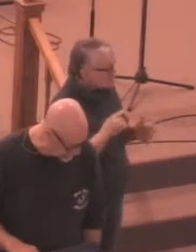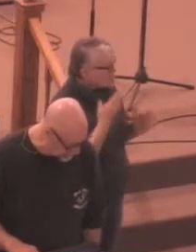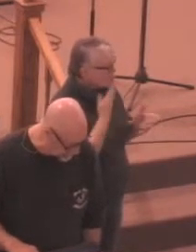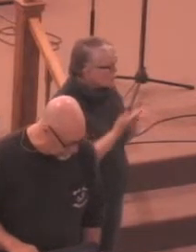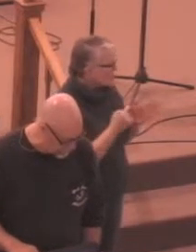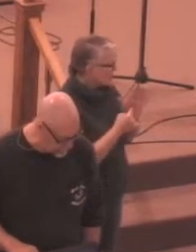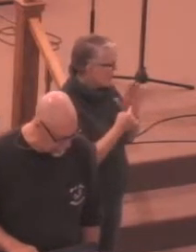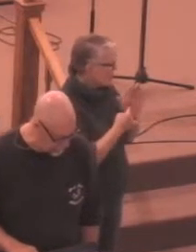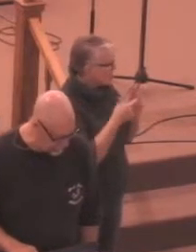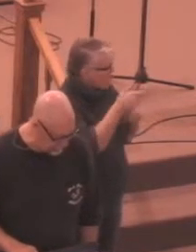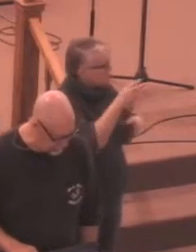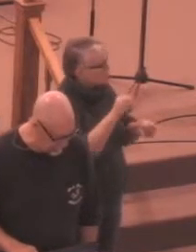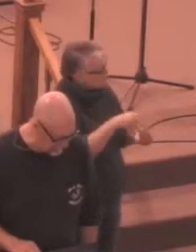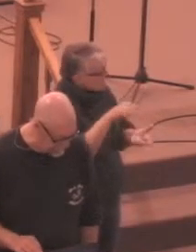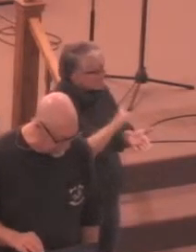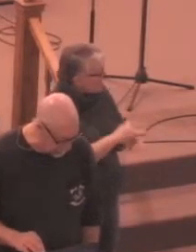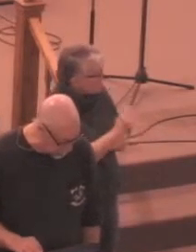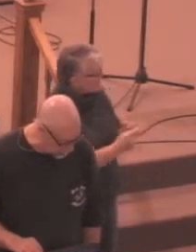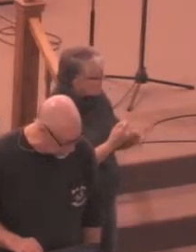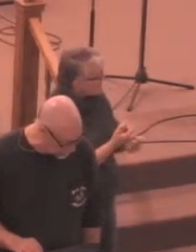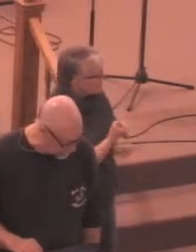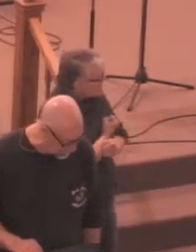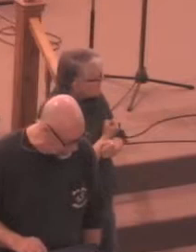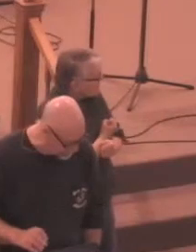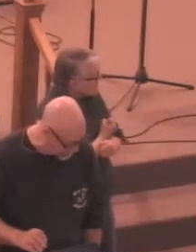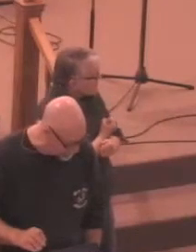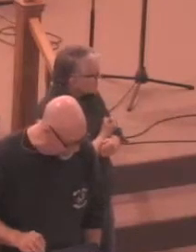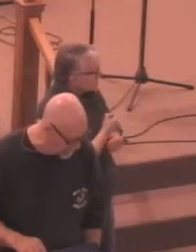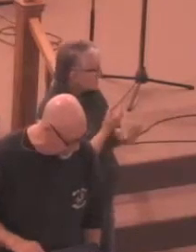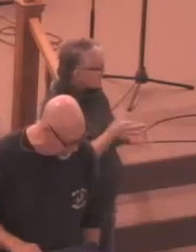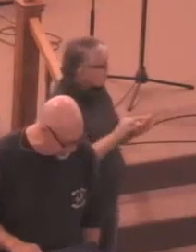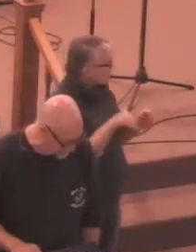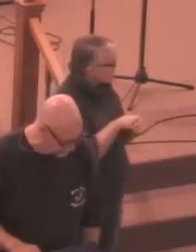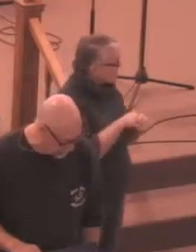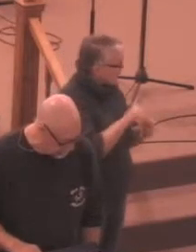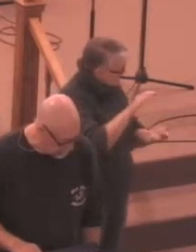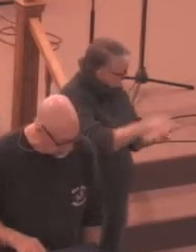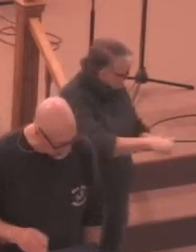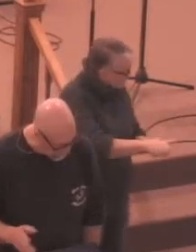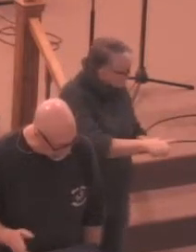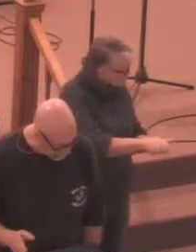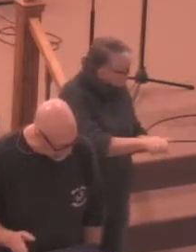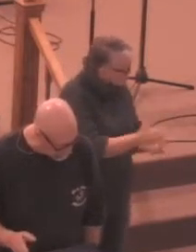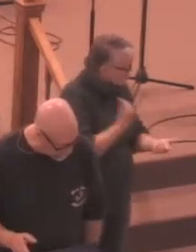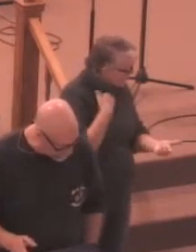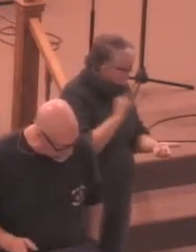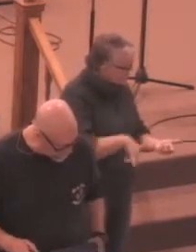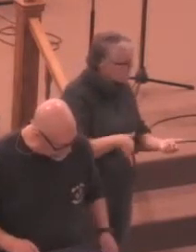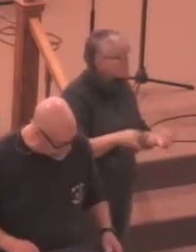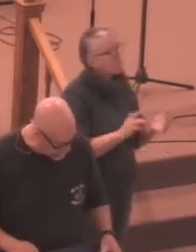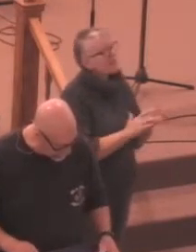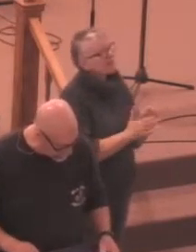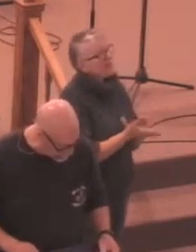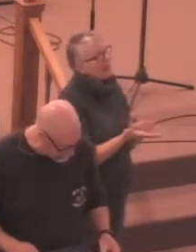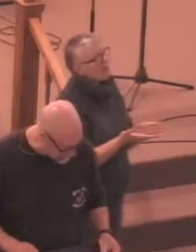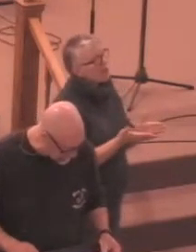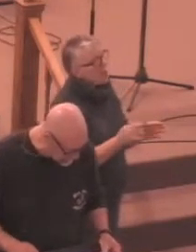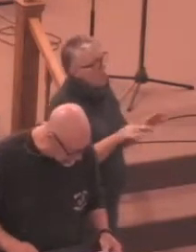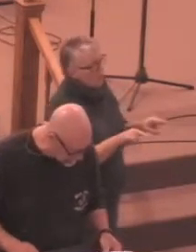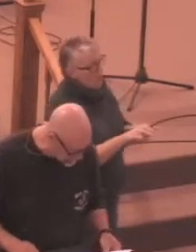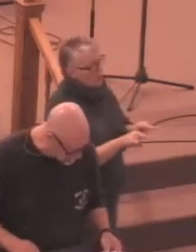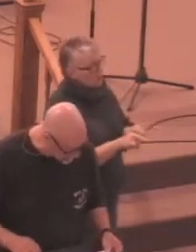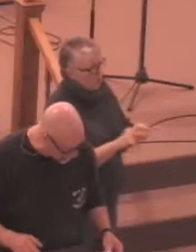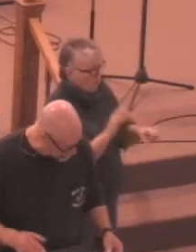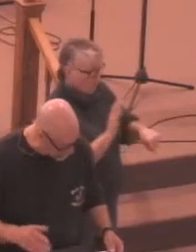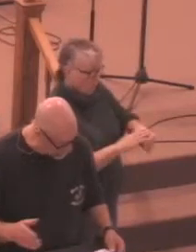as he created all the other sides of love, and it's important within a marriage relationship. But the Bible also warns against eros outside of